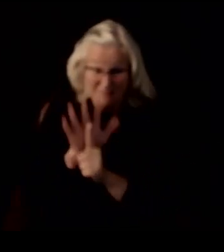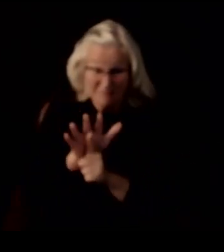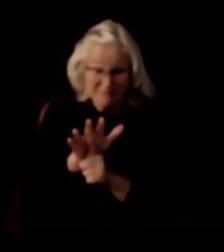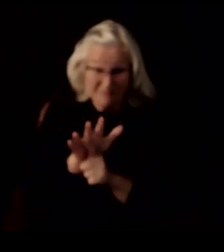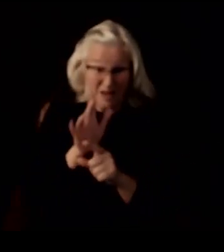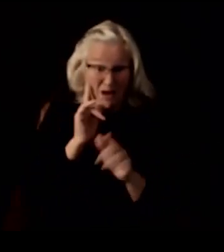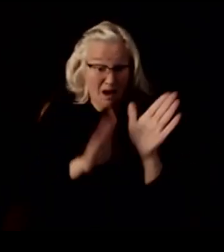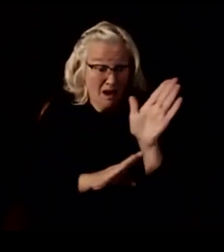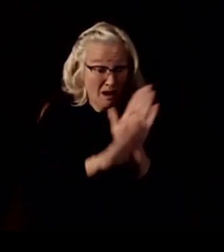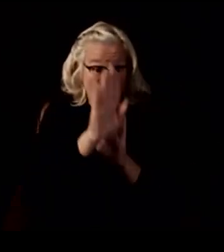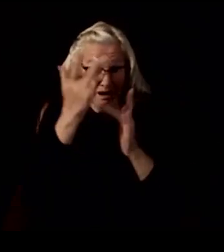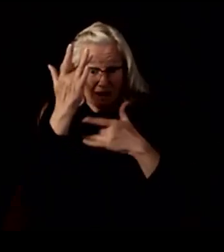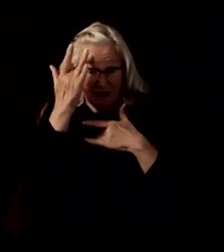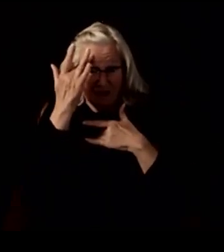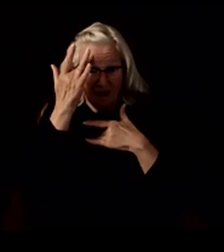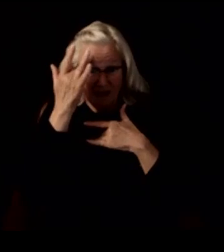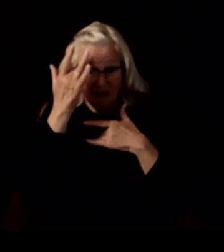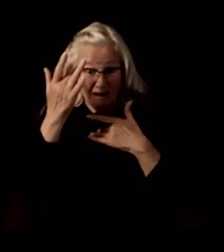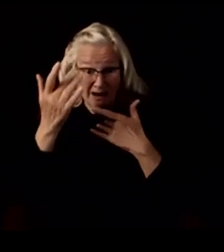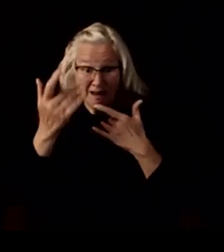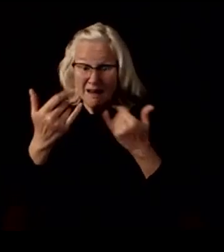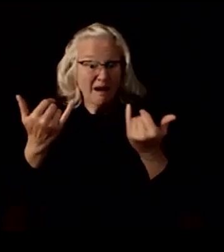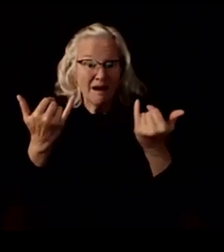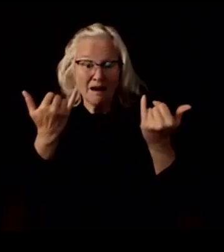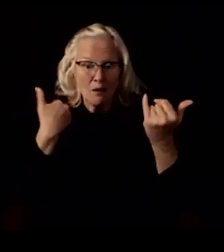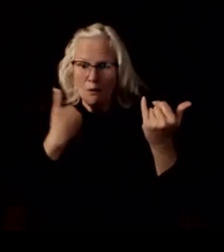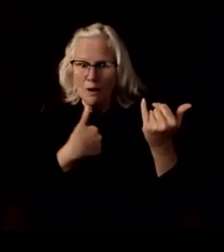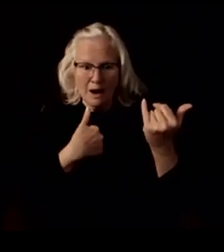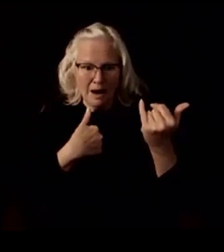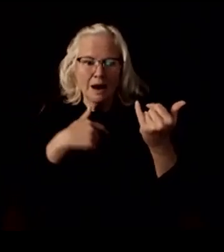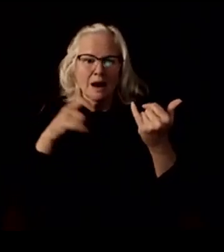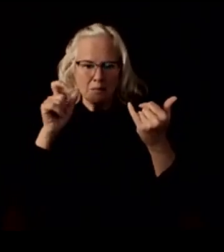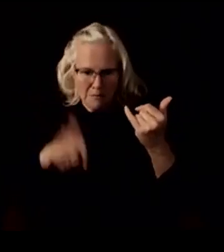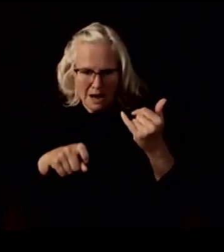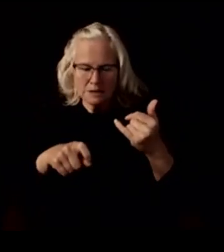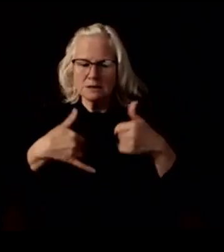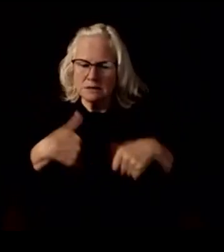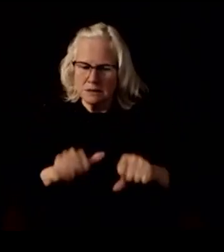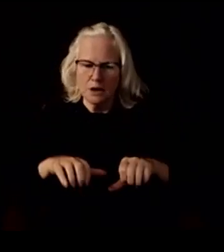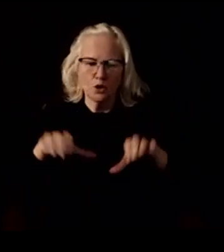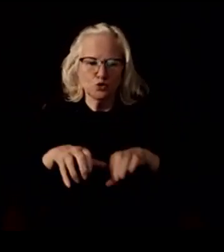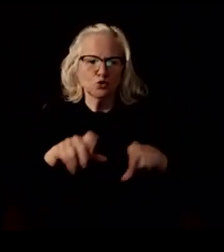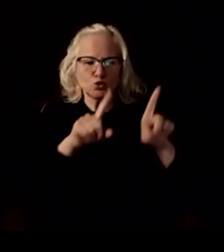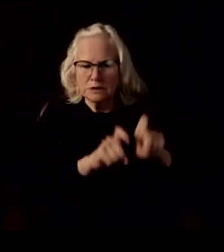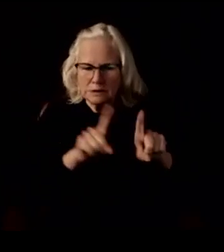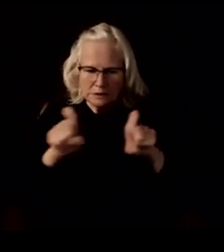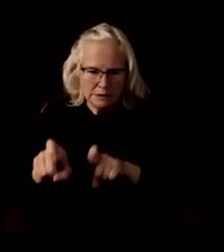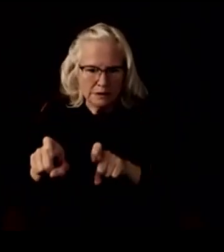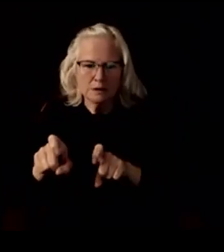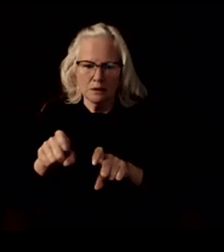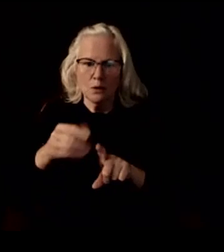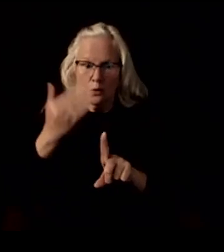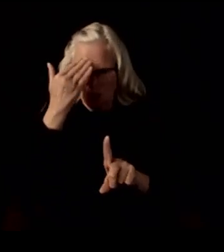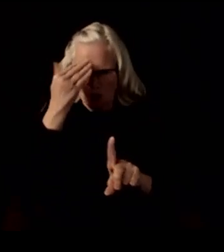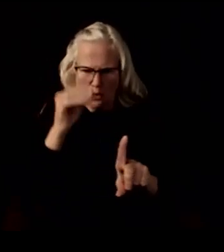symptoms. So testing of asymptomatic individuals who we know were exposed will help us identify potential cases